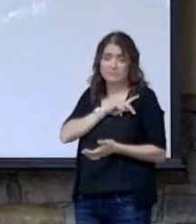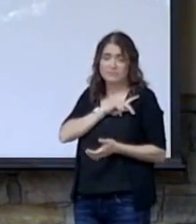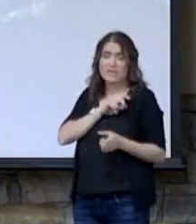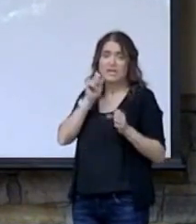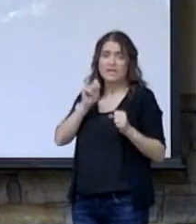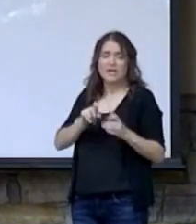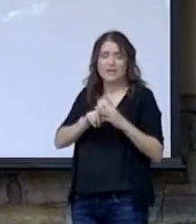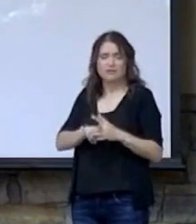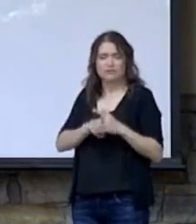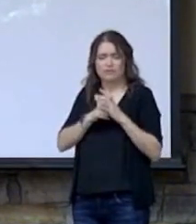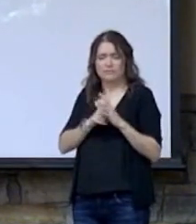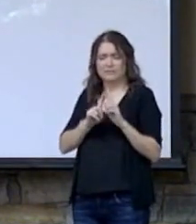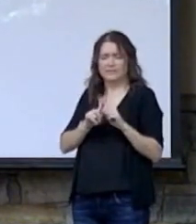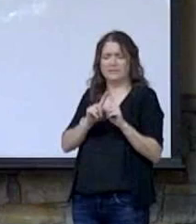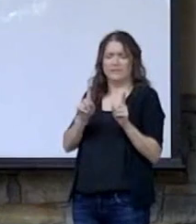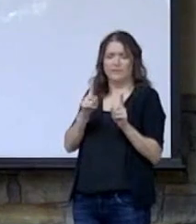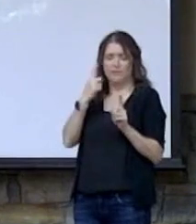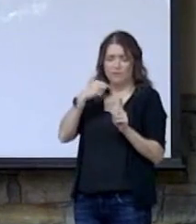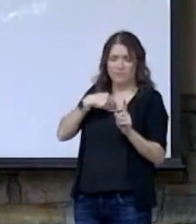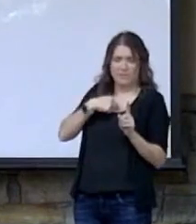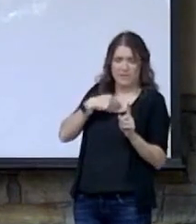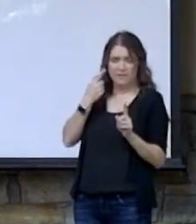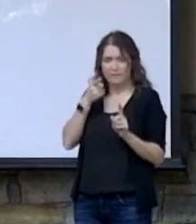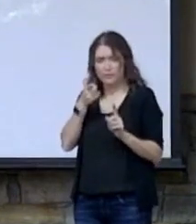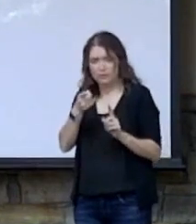start to get different for me and for you.